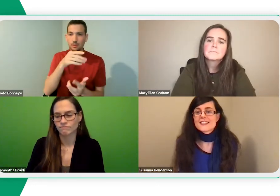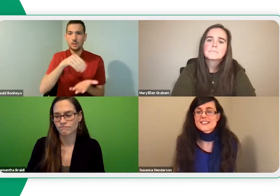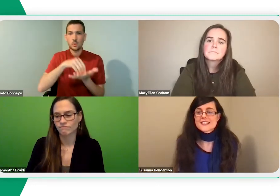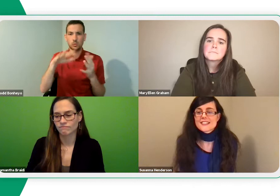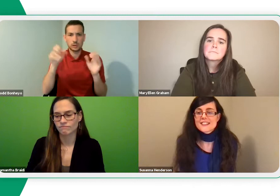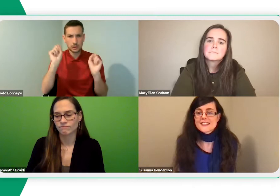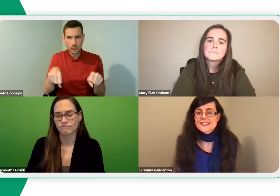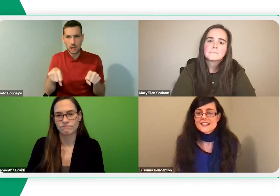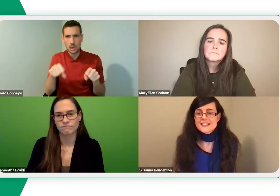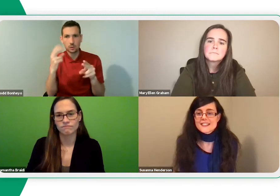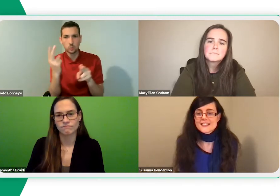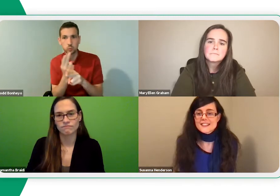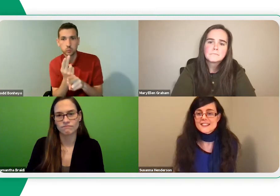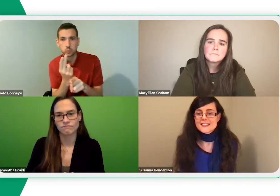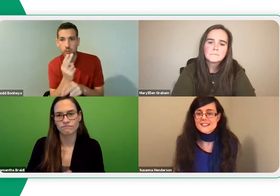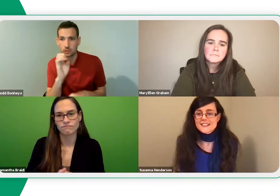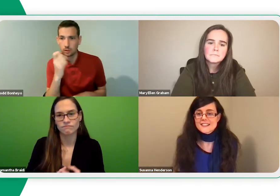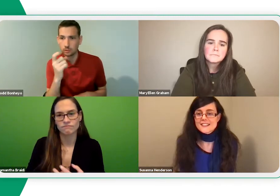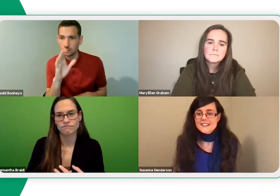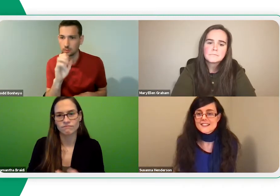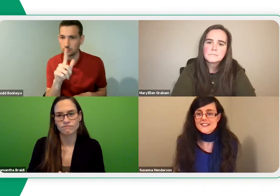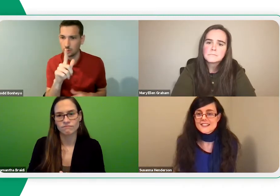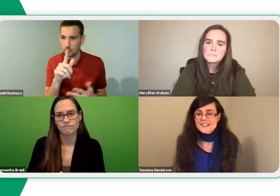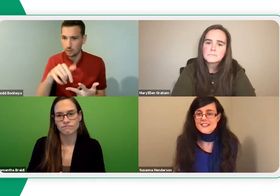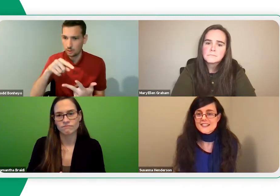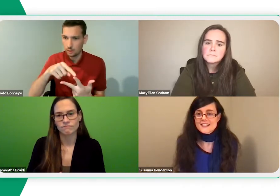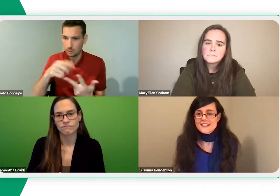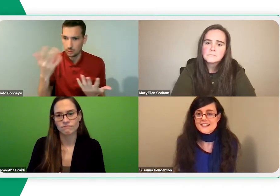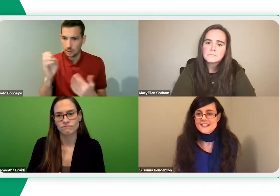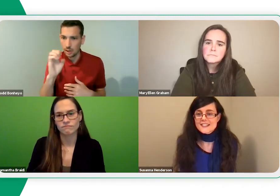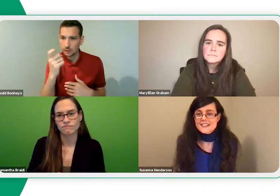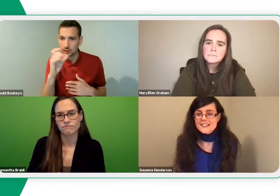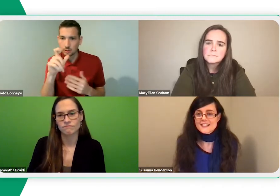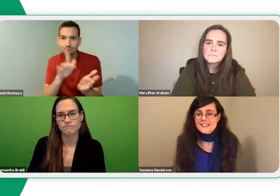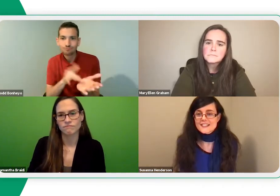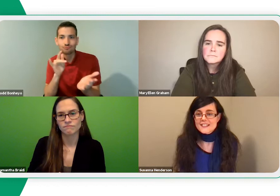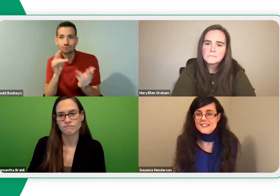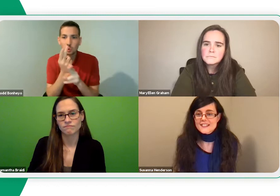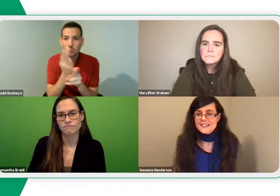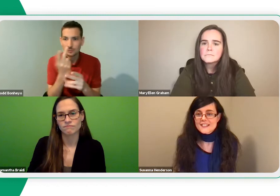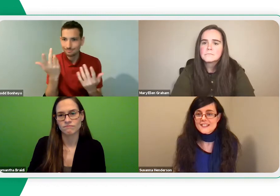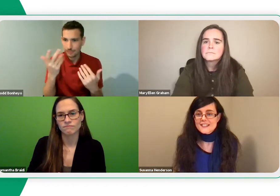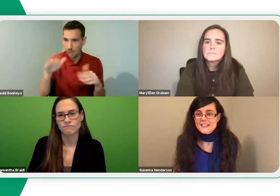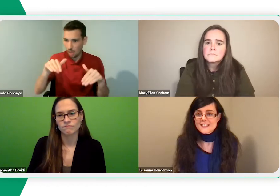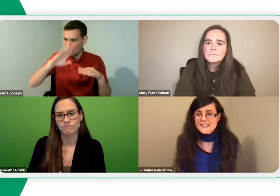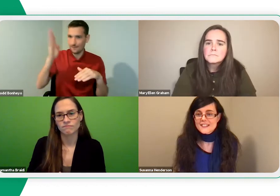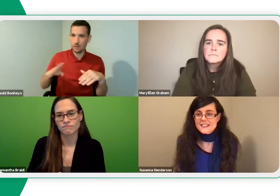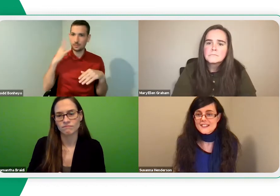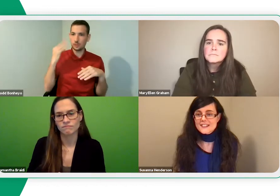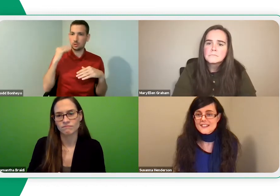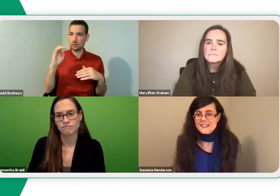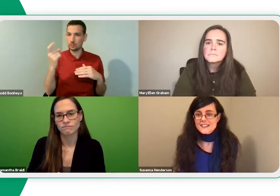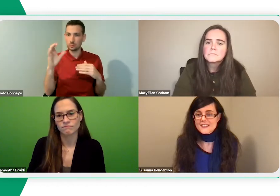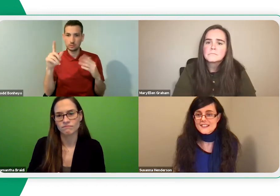weak in that area. Students also might be able to use Excel, and if they